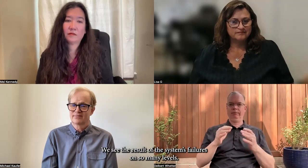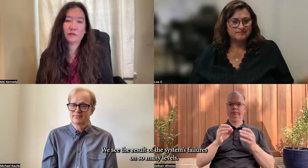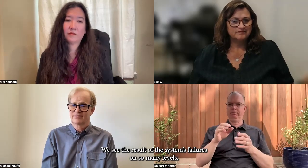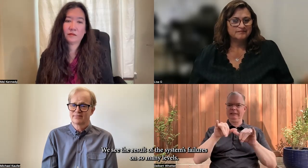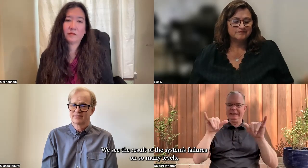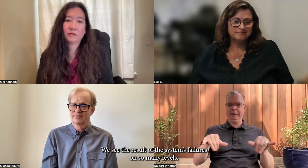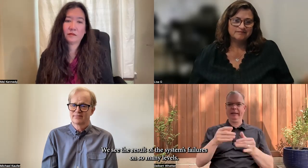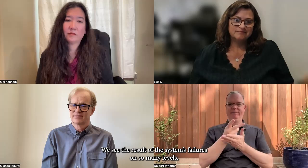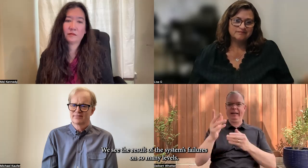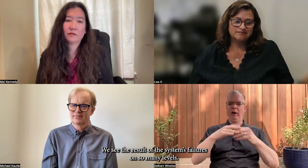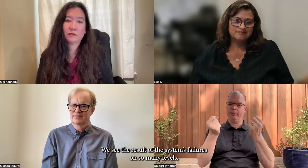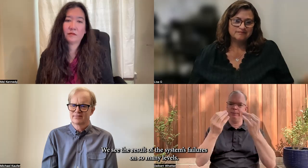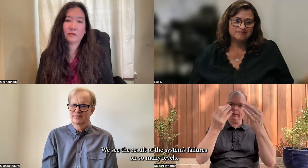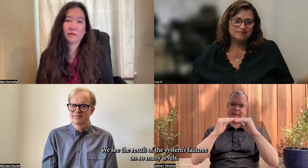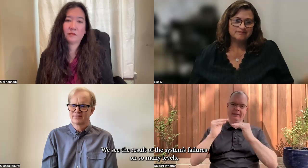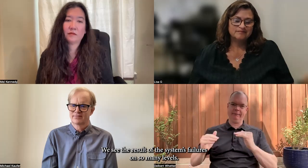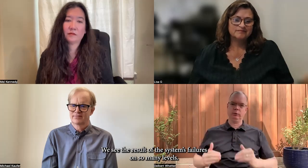failures on so many levels.